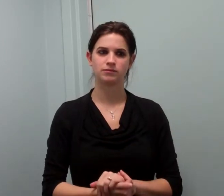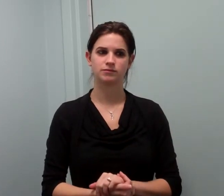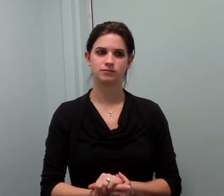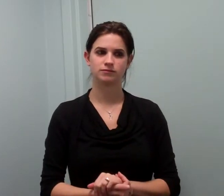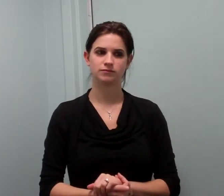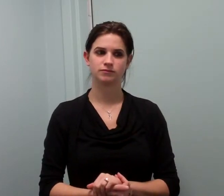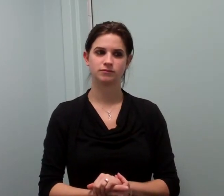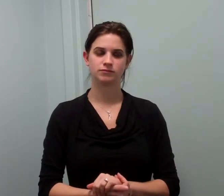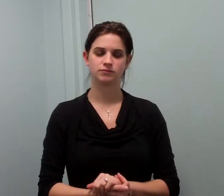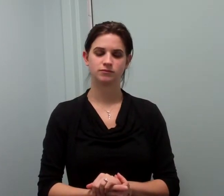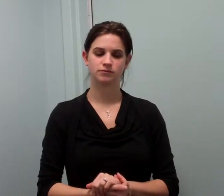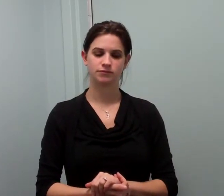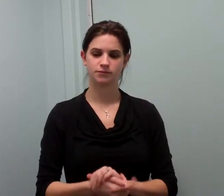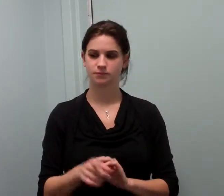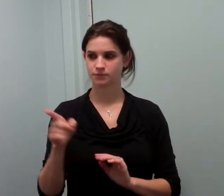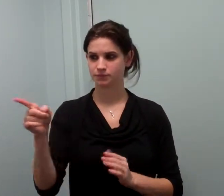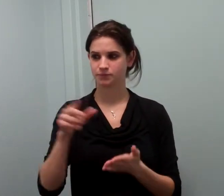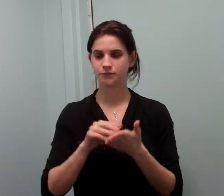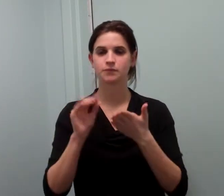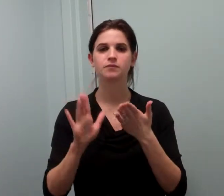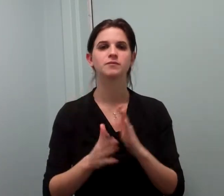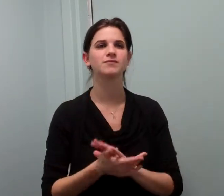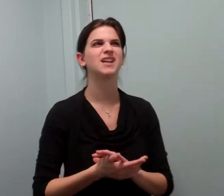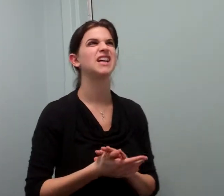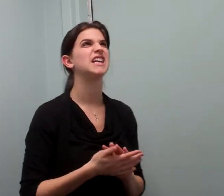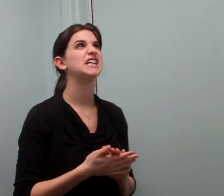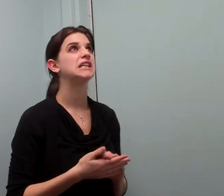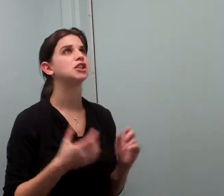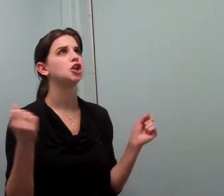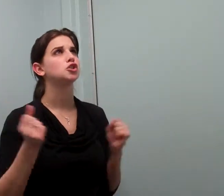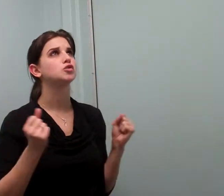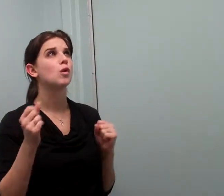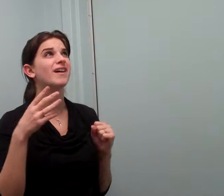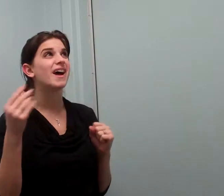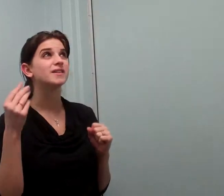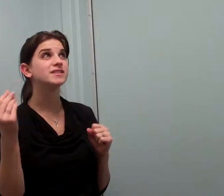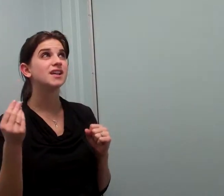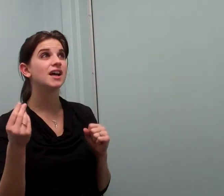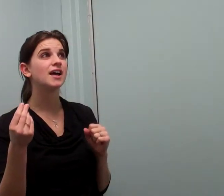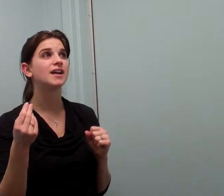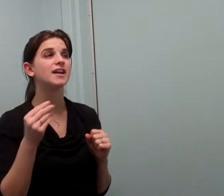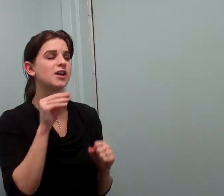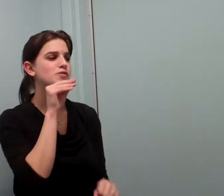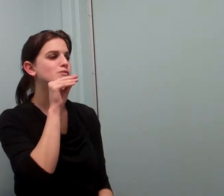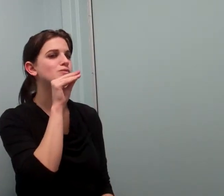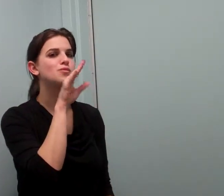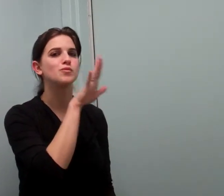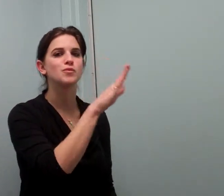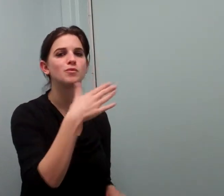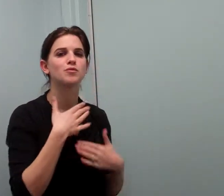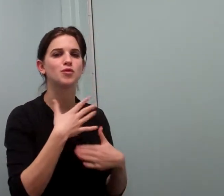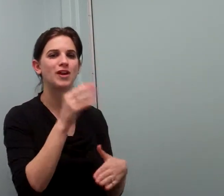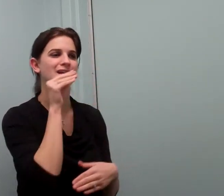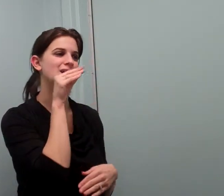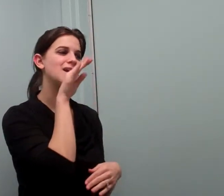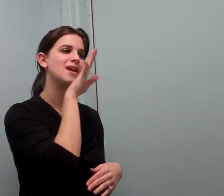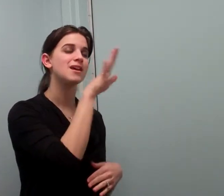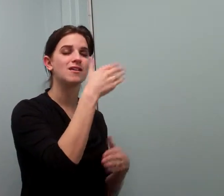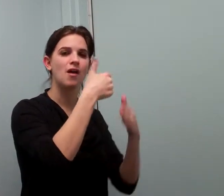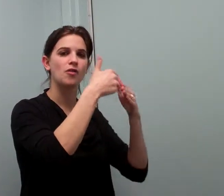Nathan? When it's cold outside and you breathe on the window glass. Okay, that's one. It's cold outside. You go up